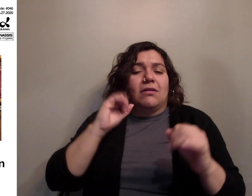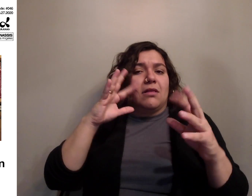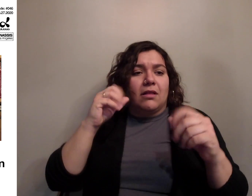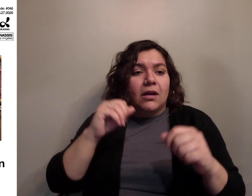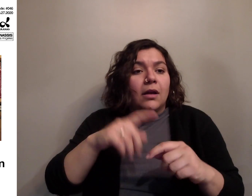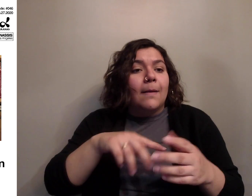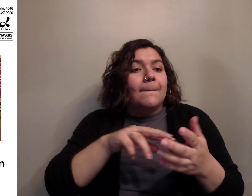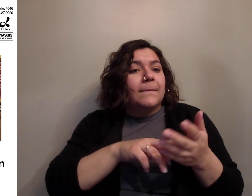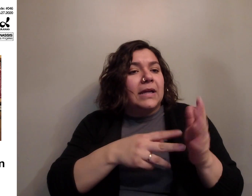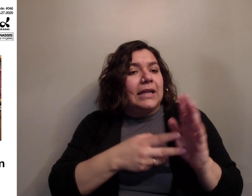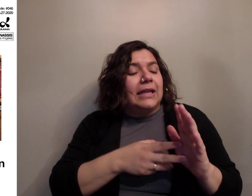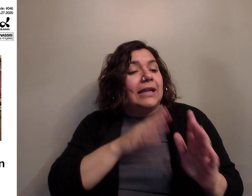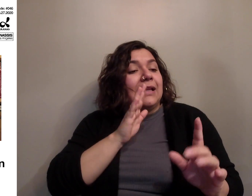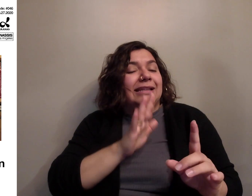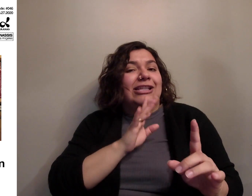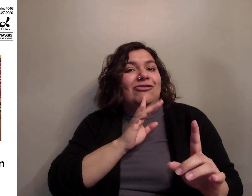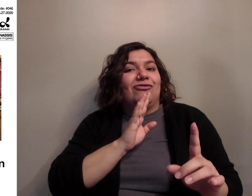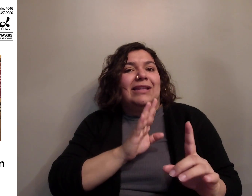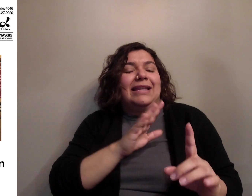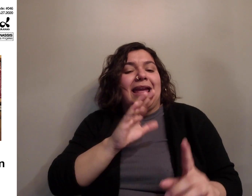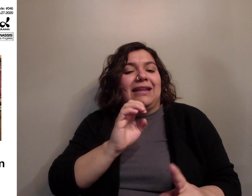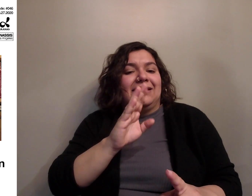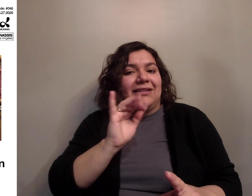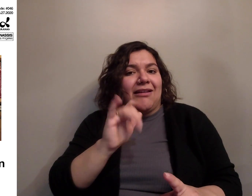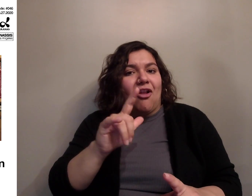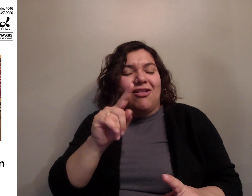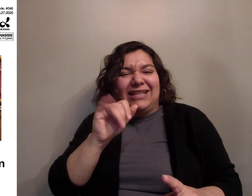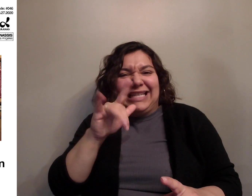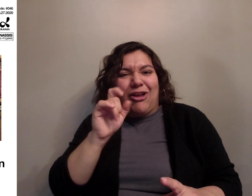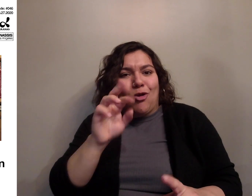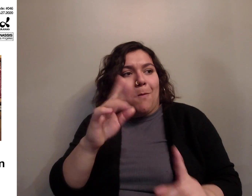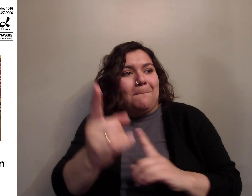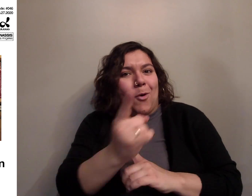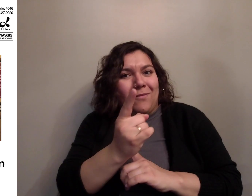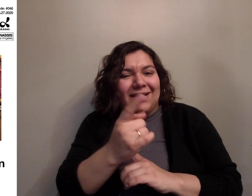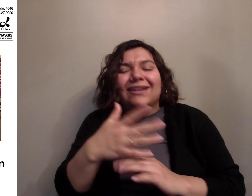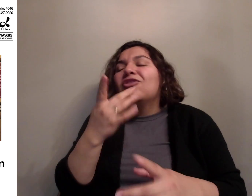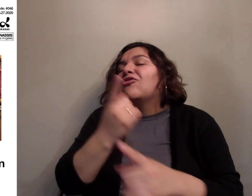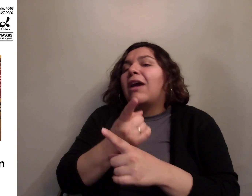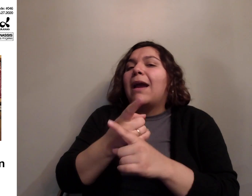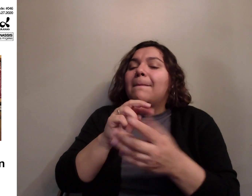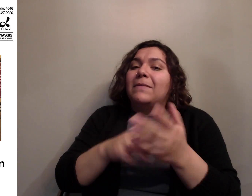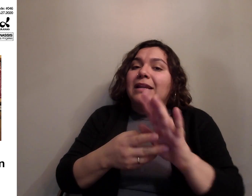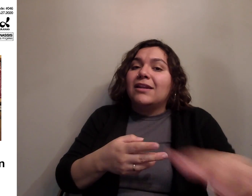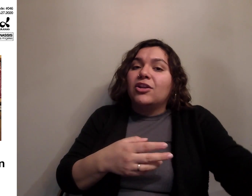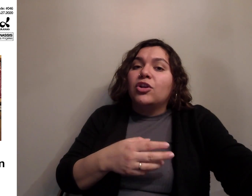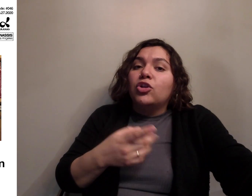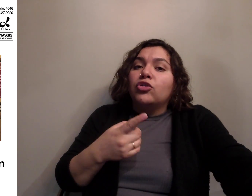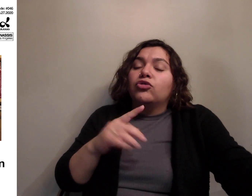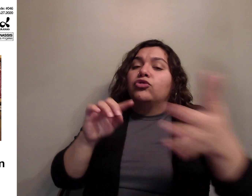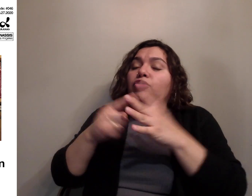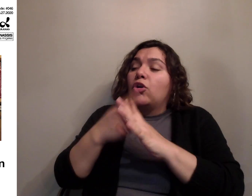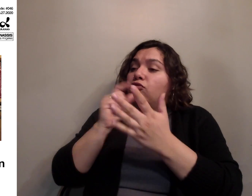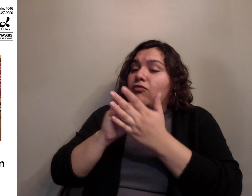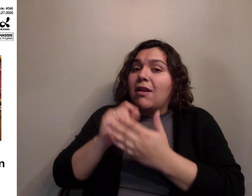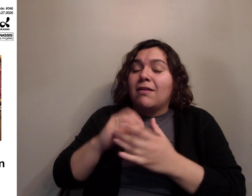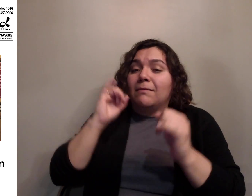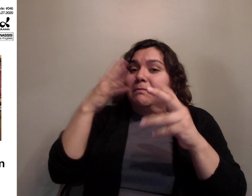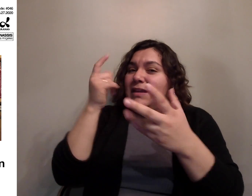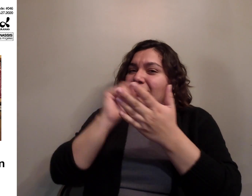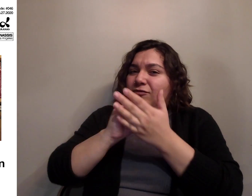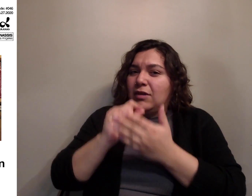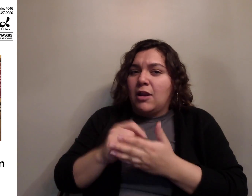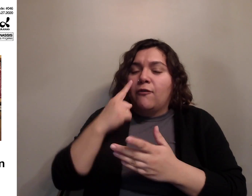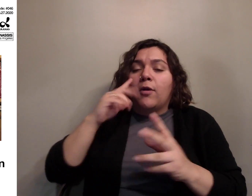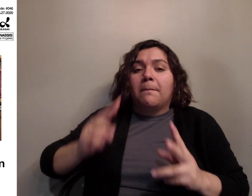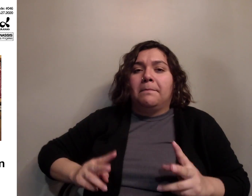unmanned him almost. His Cecil Taylor moment. Yes. And then he proceeded to start working on this great